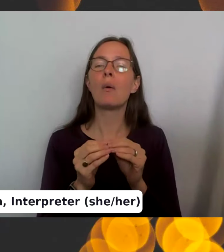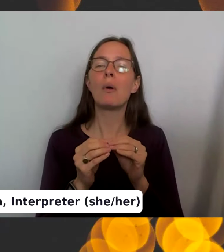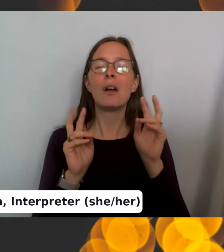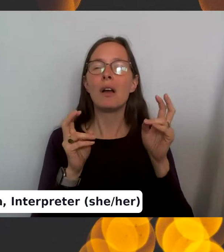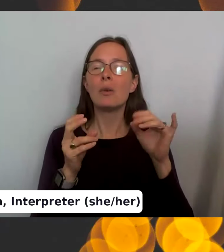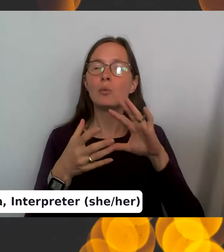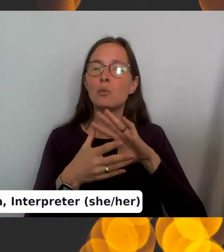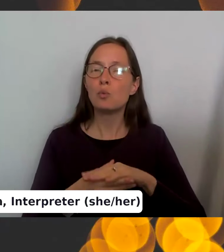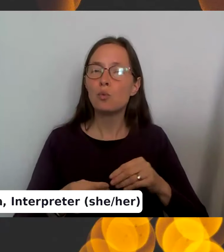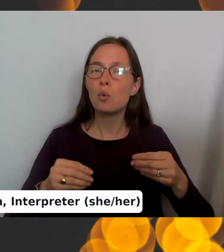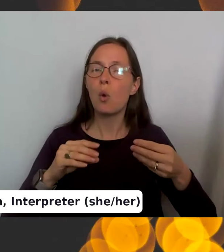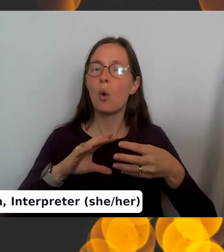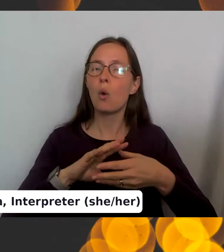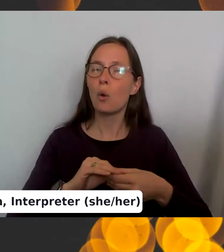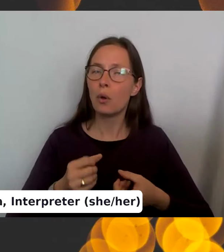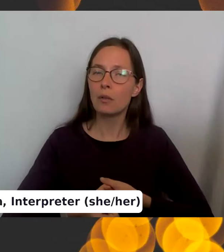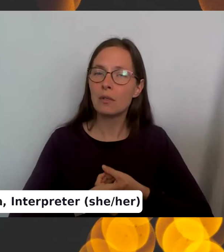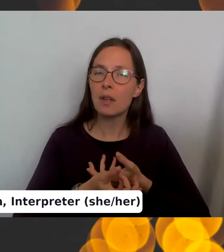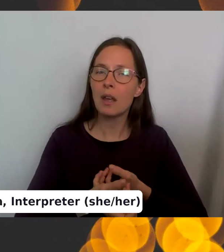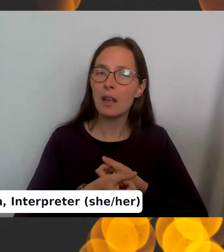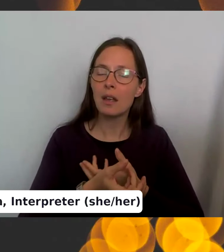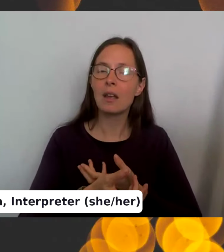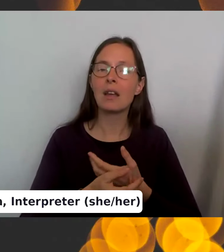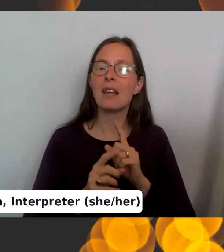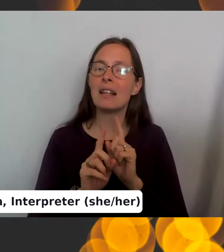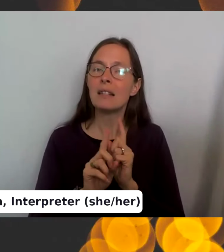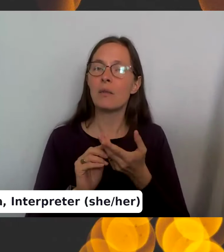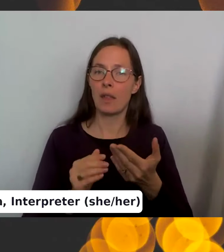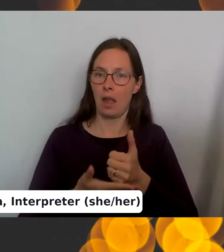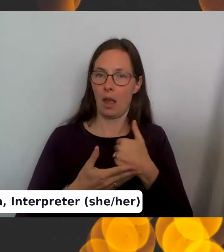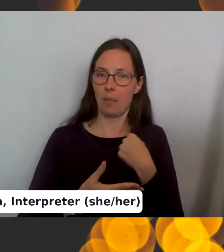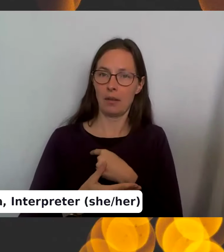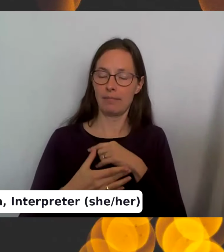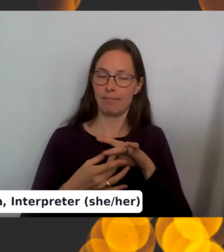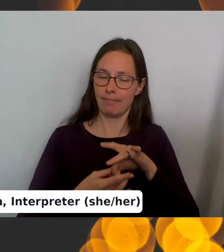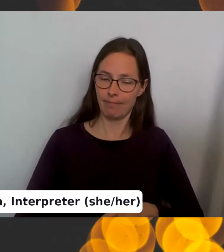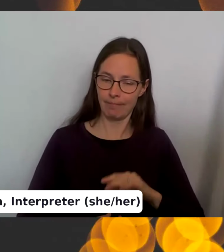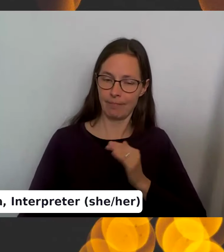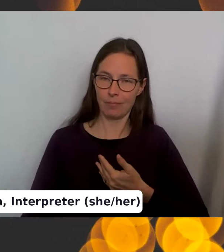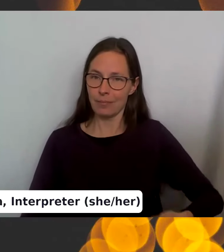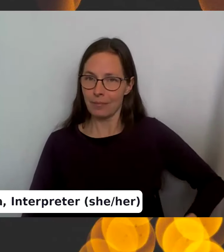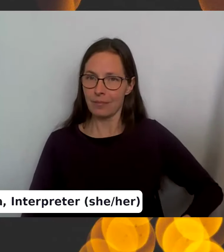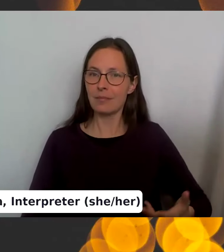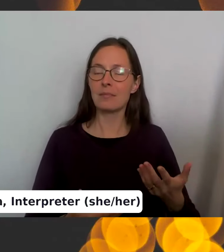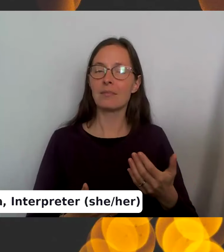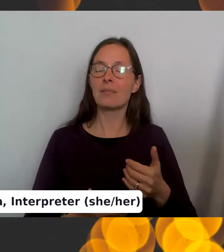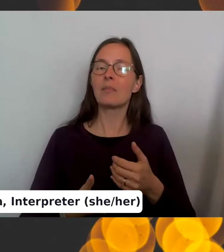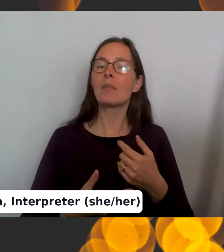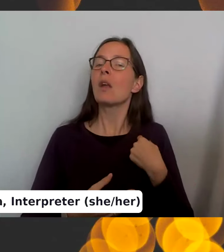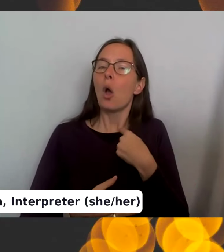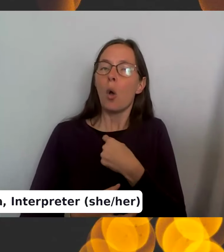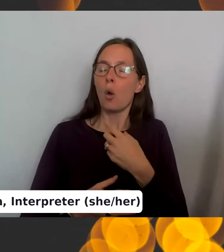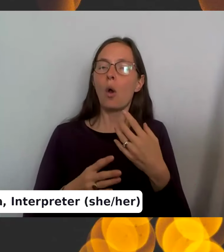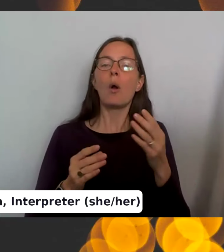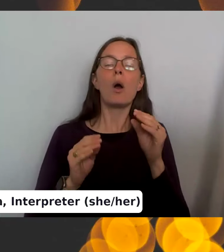storytelling practices that get us in touch with our intuition, that put us at the center rather